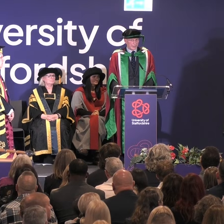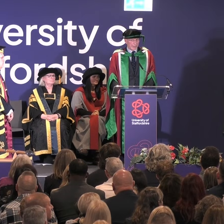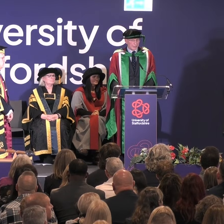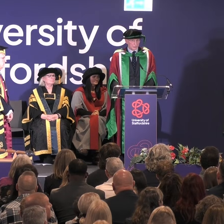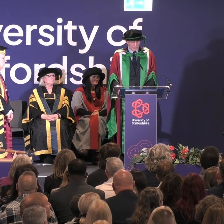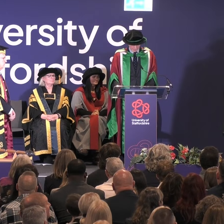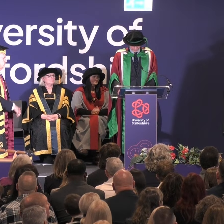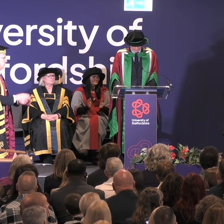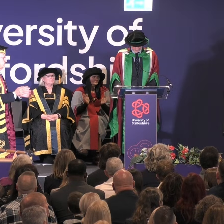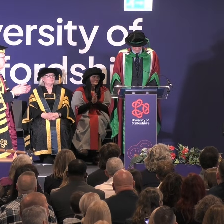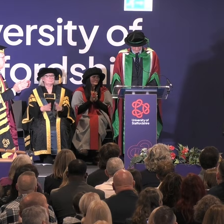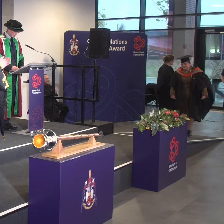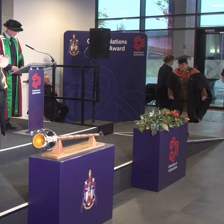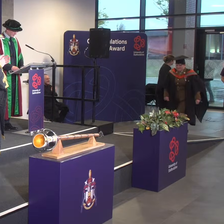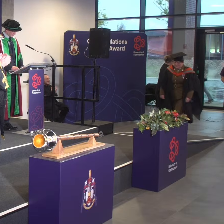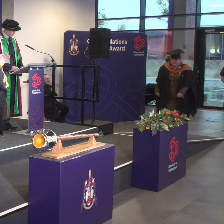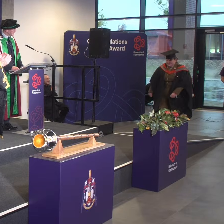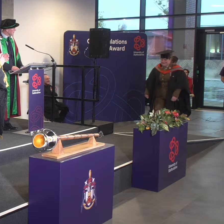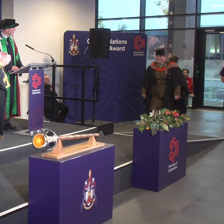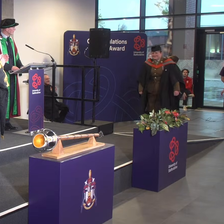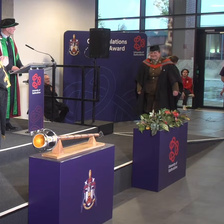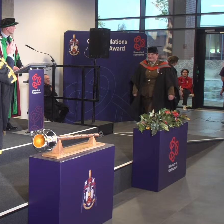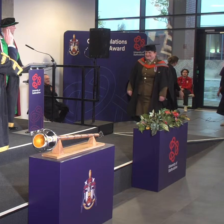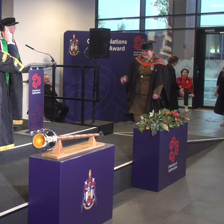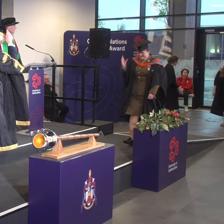Tanya Kendrick.